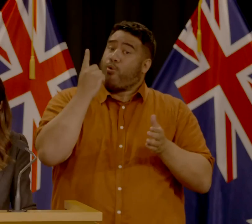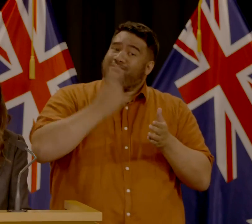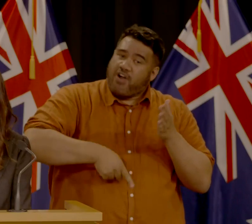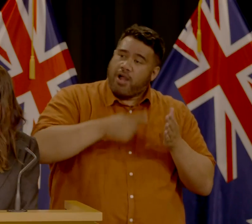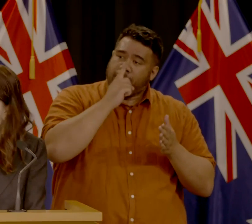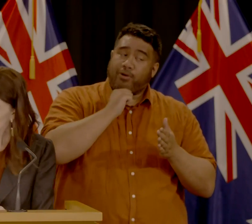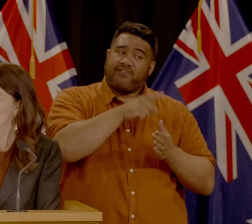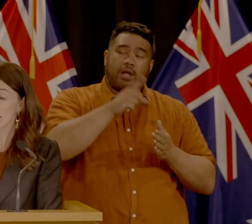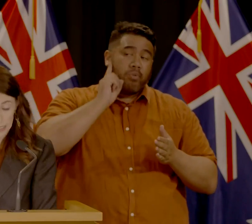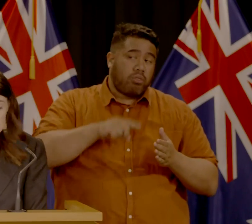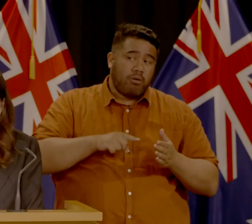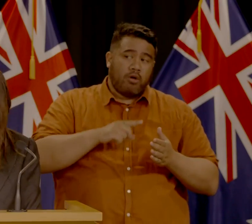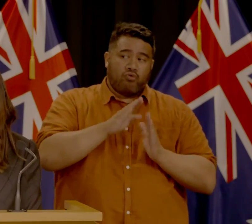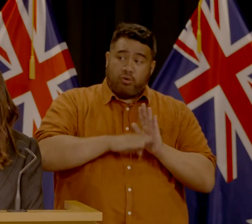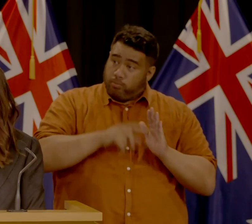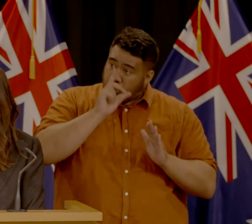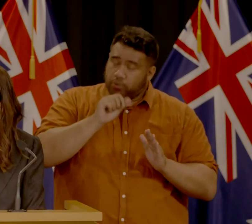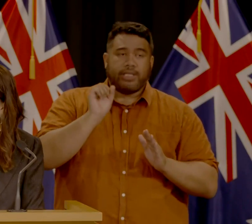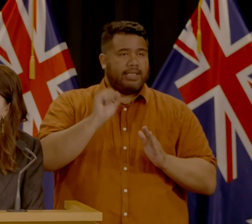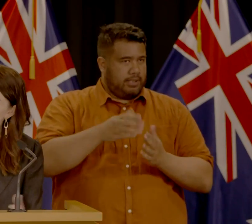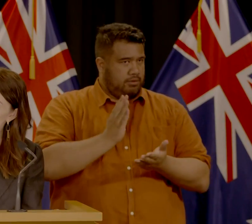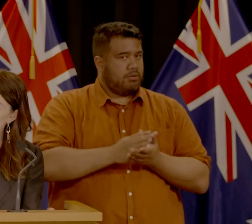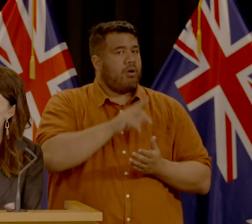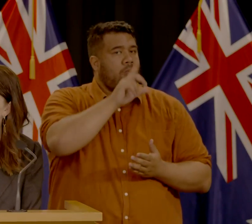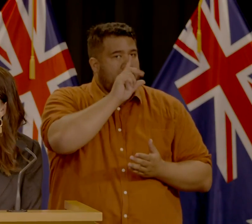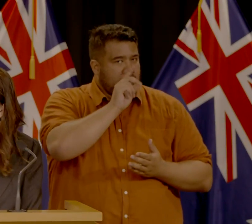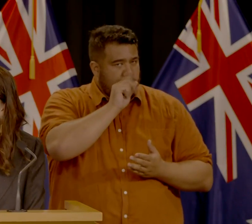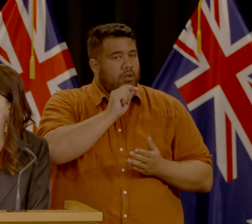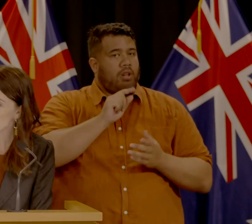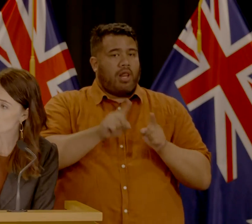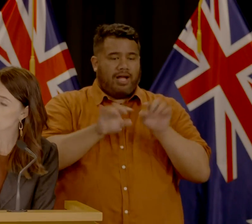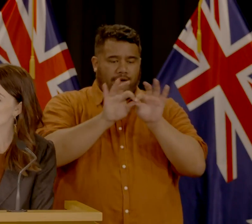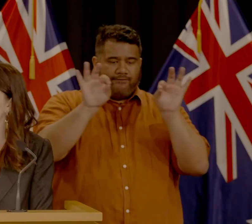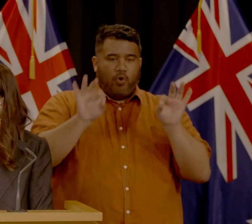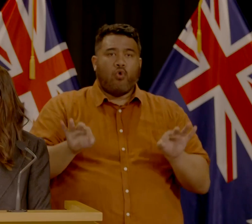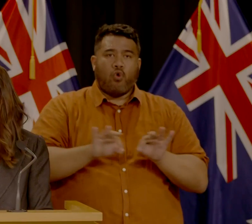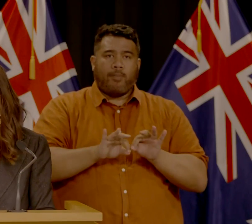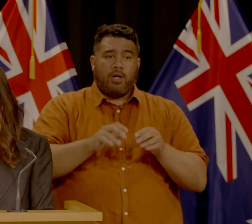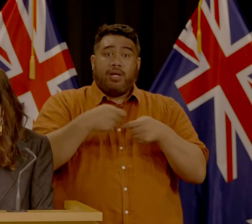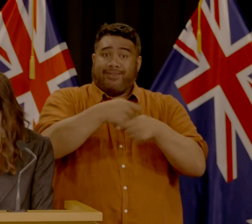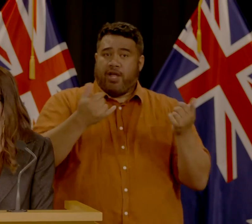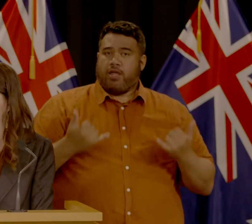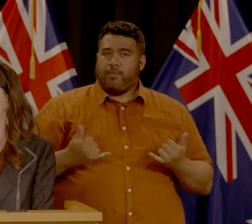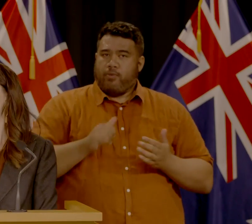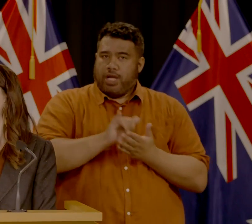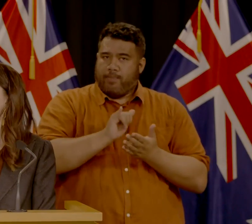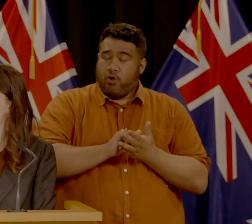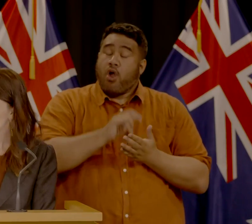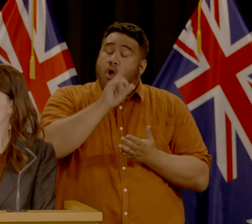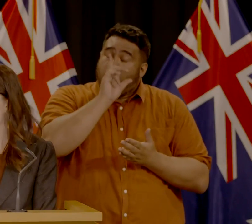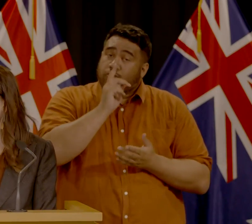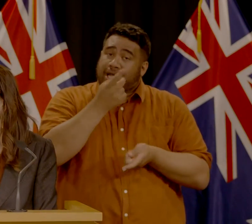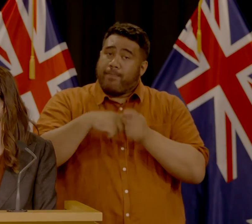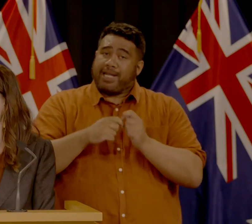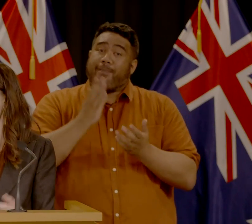Yes, that is possible, absolutely. If we turn those forms into statutory declarations, which we intend to, that could